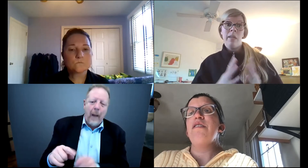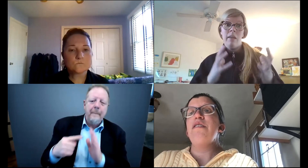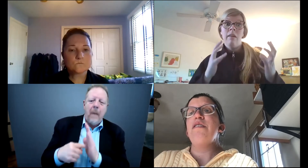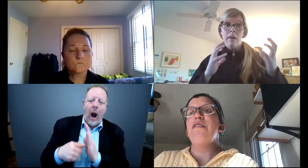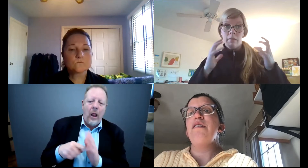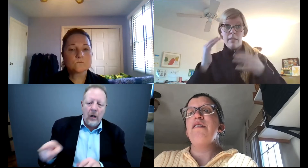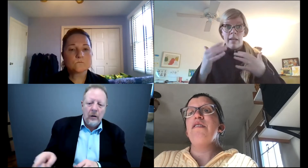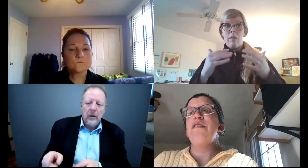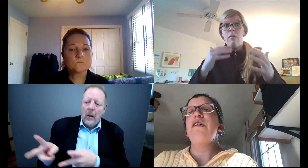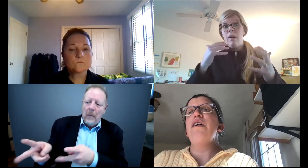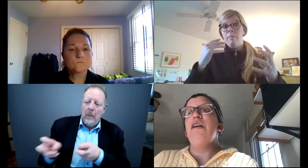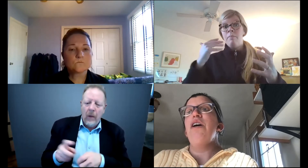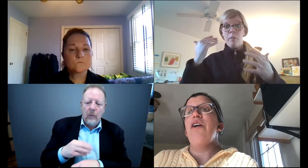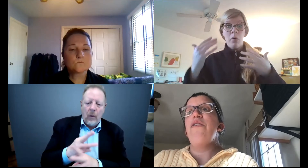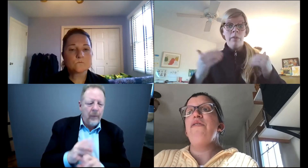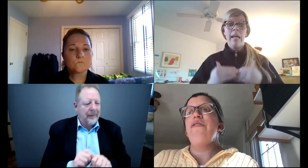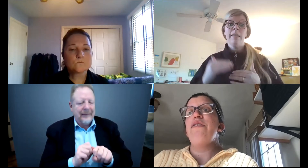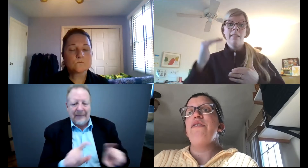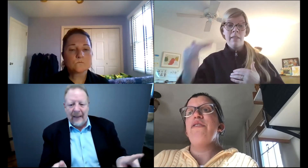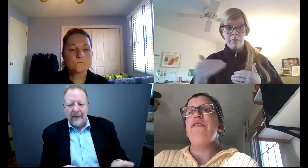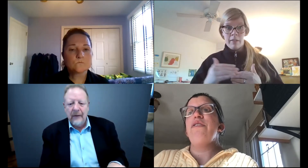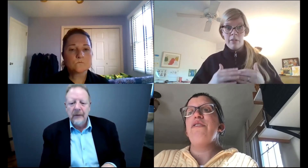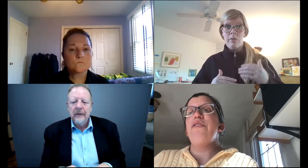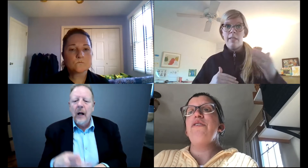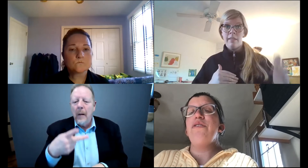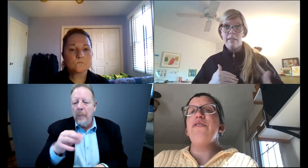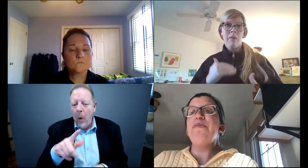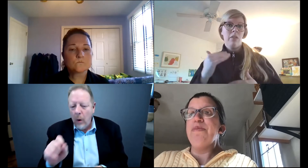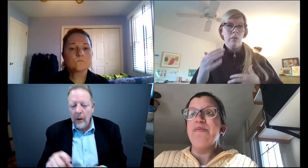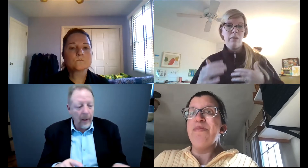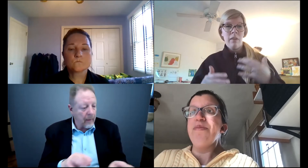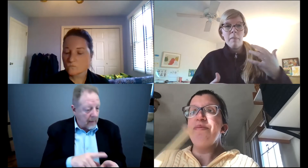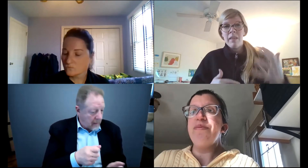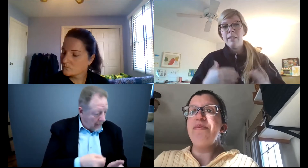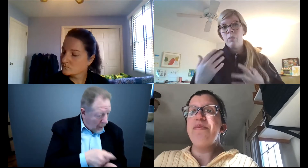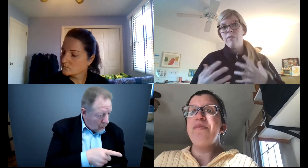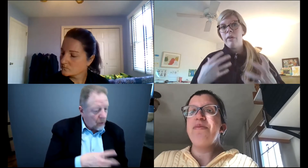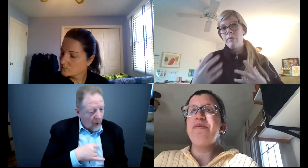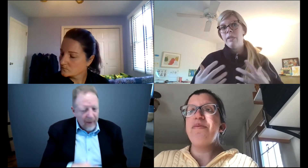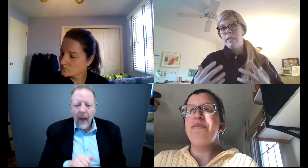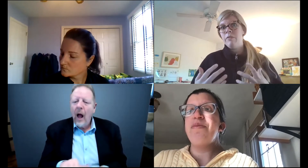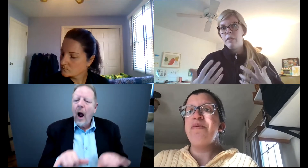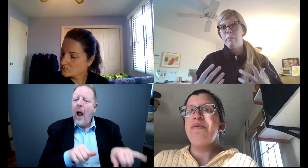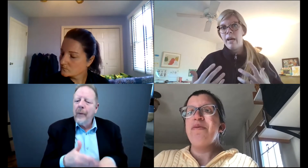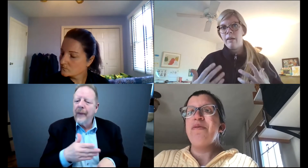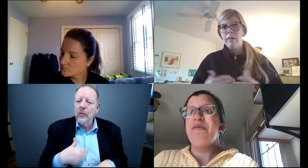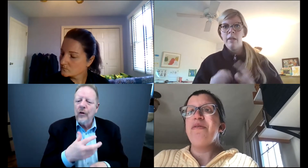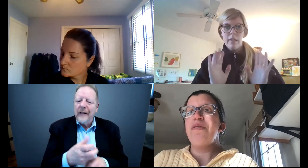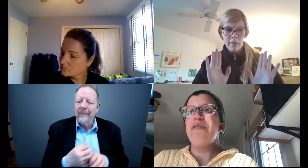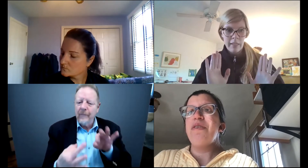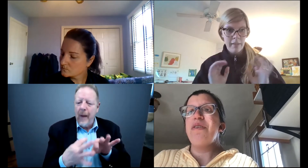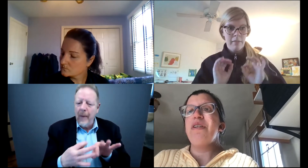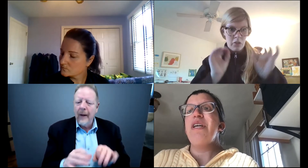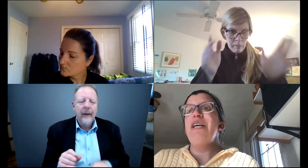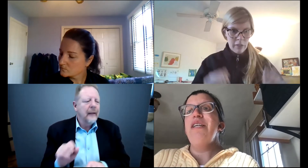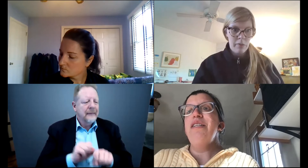webinars, if we send out polls, has this affected you? Has this affected you? Common things that we've already received feedback on.